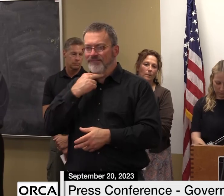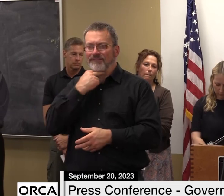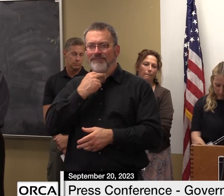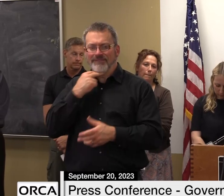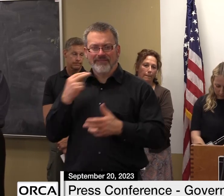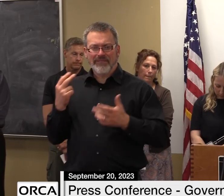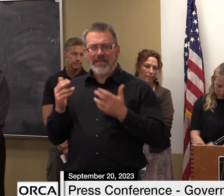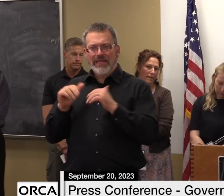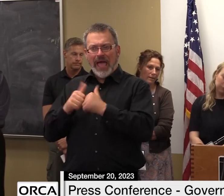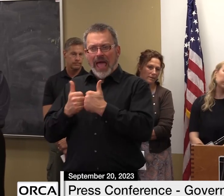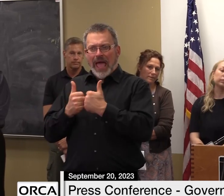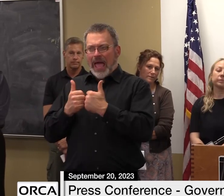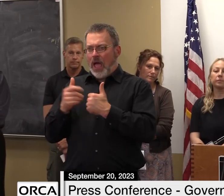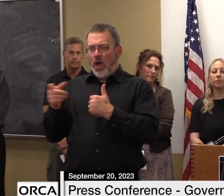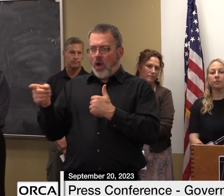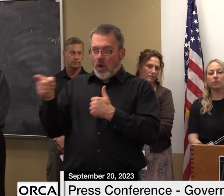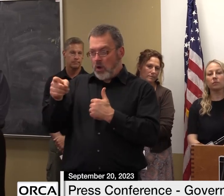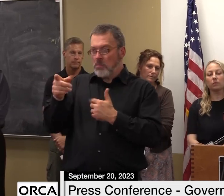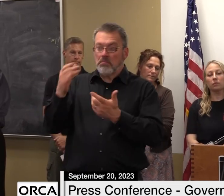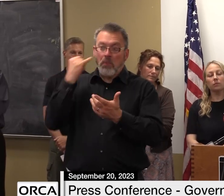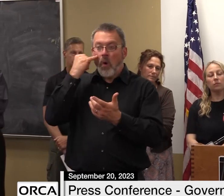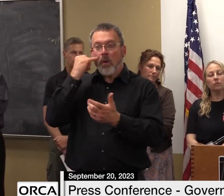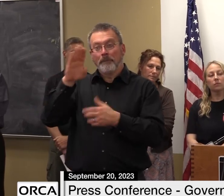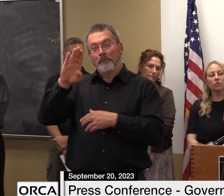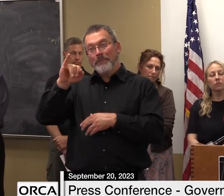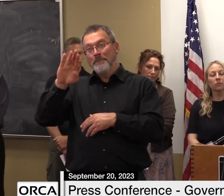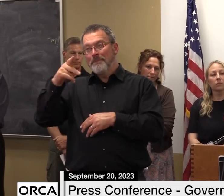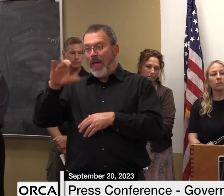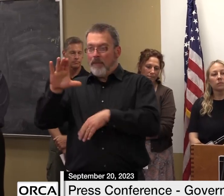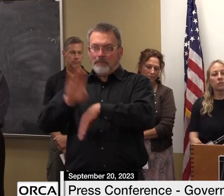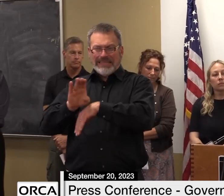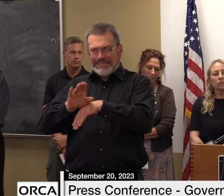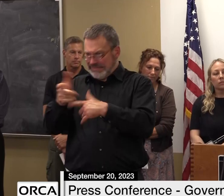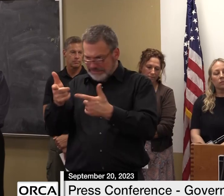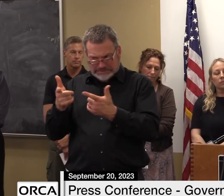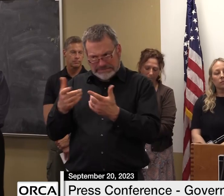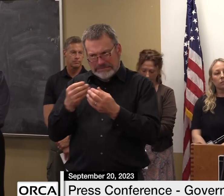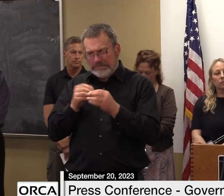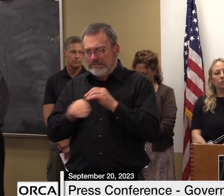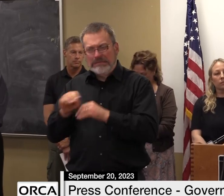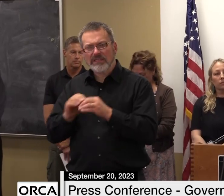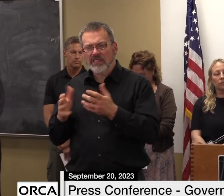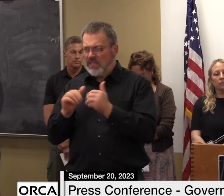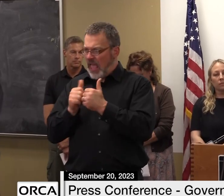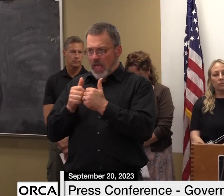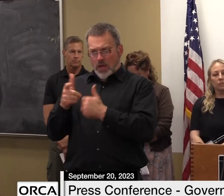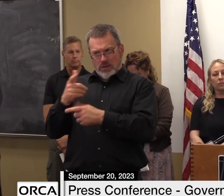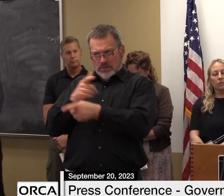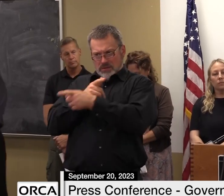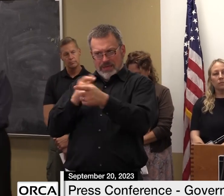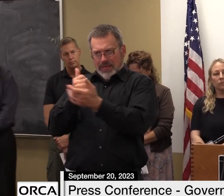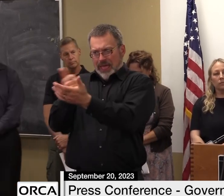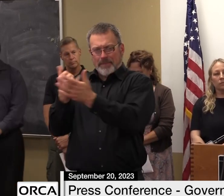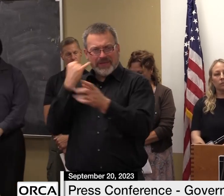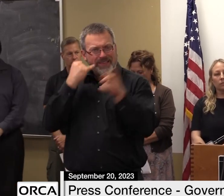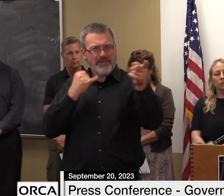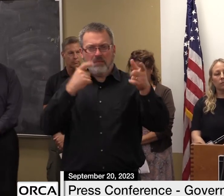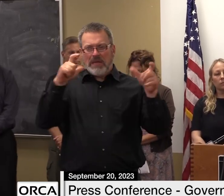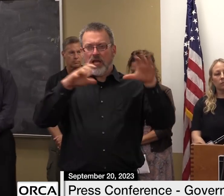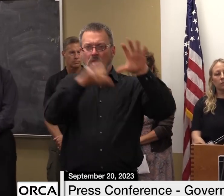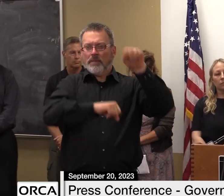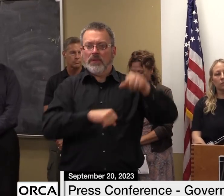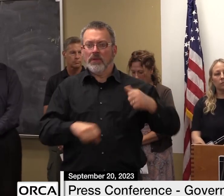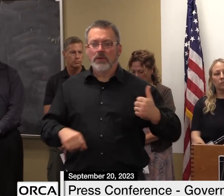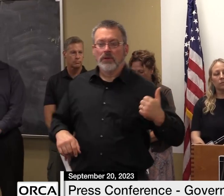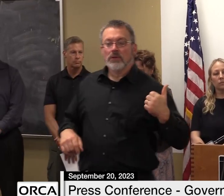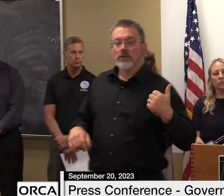BIPOC-owned businesses, language barriers, et cetera? Yeah, so there of the 600 applications, there's only about 20 that are